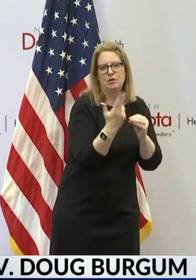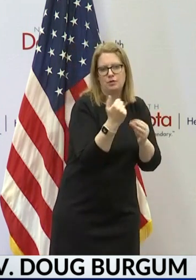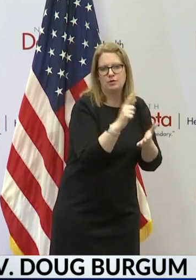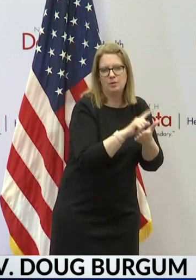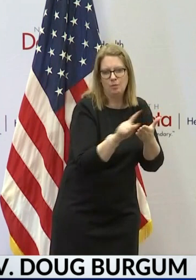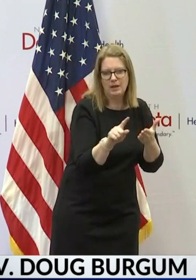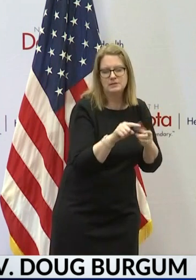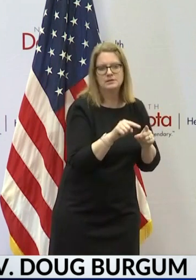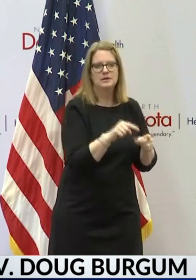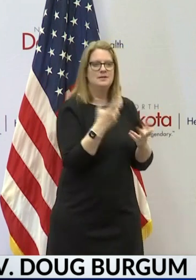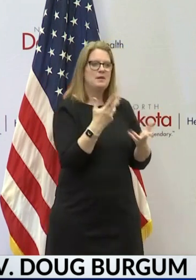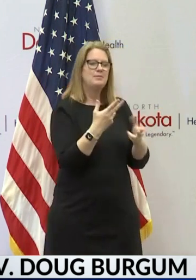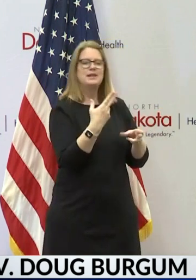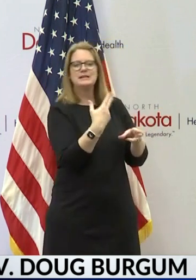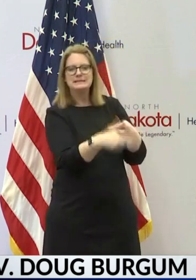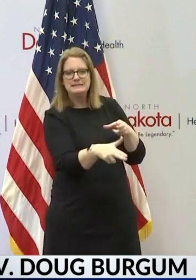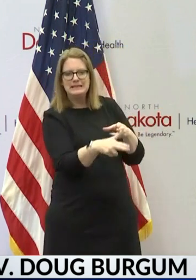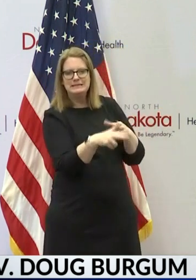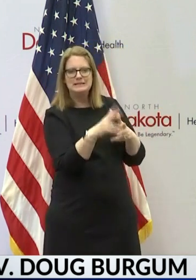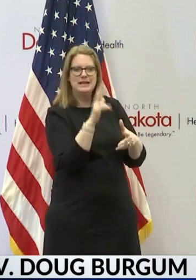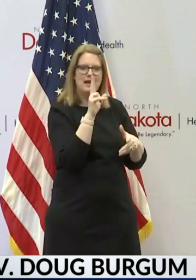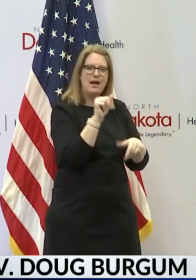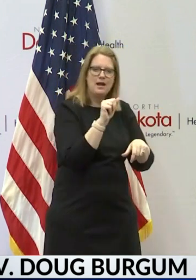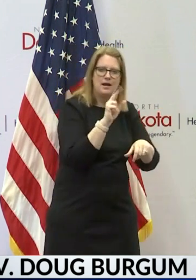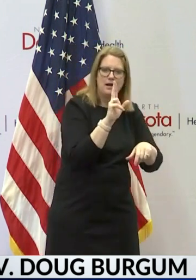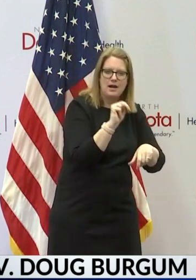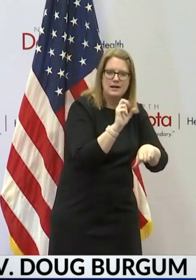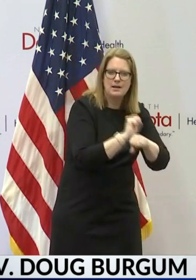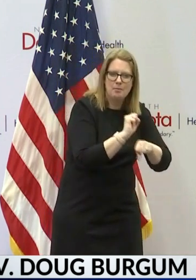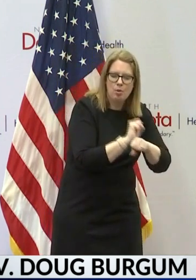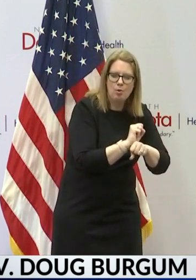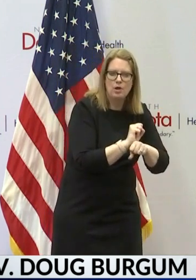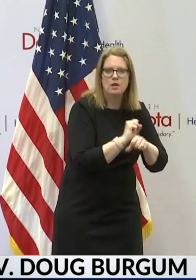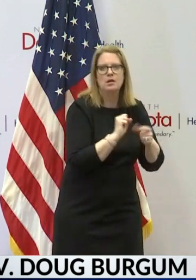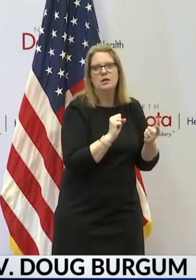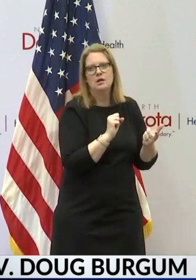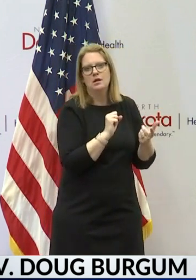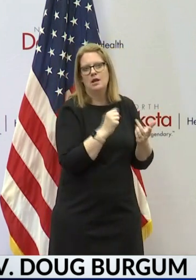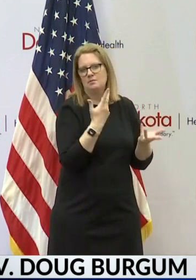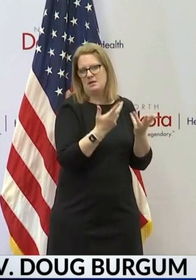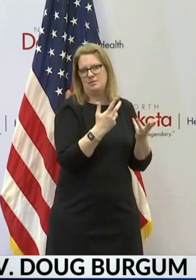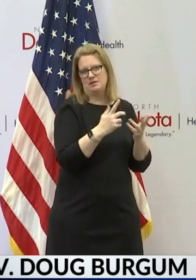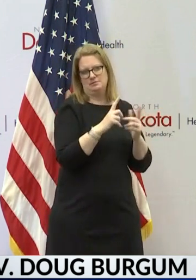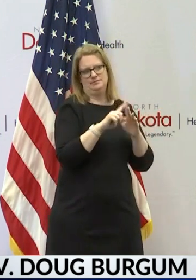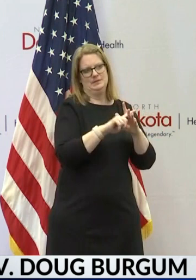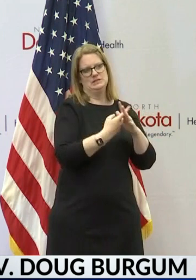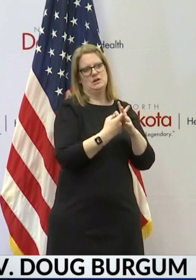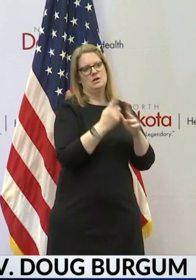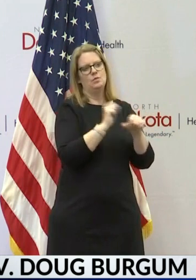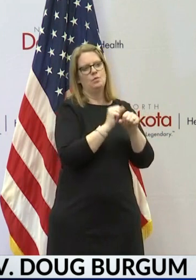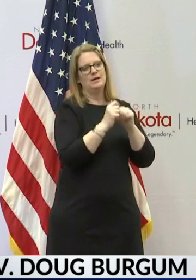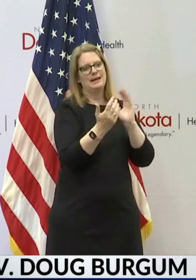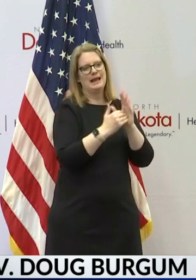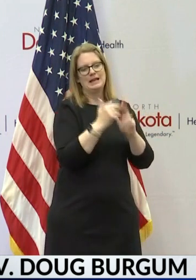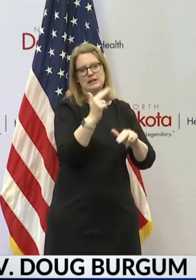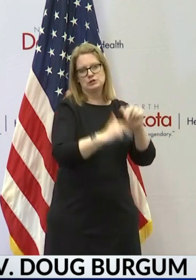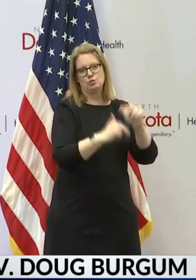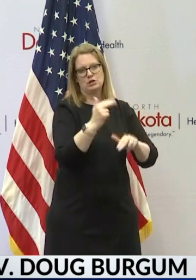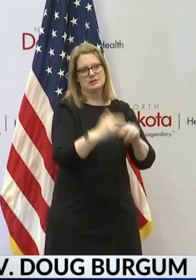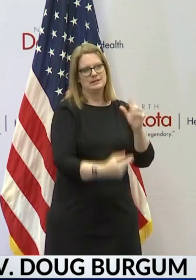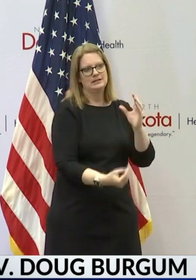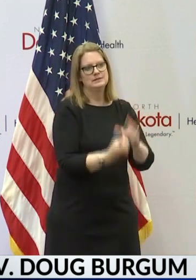people that were seasonally unemployed and then might have gone back to work, say in construction this spring, but